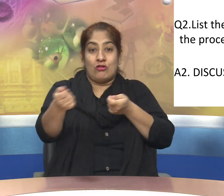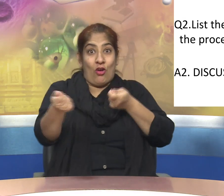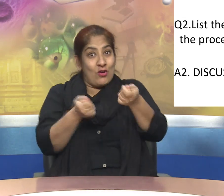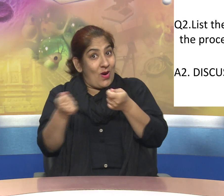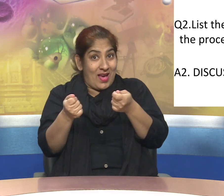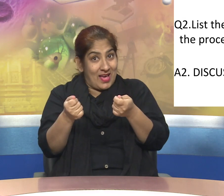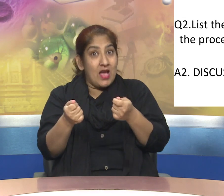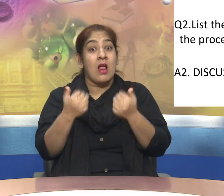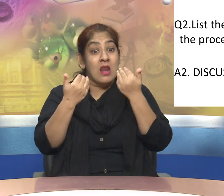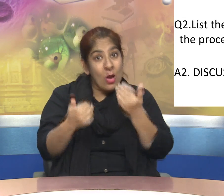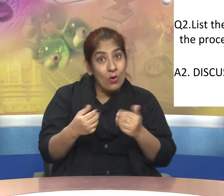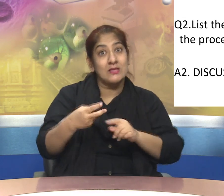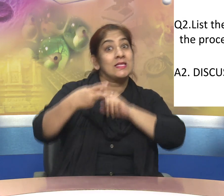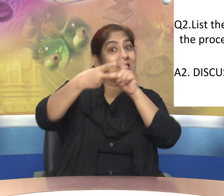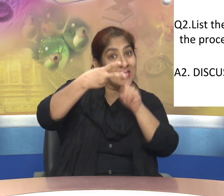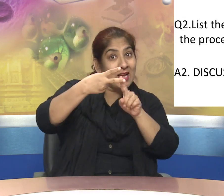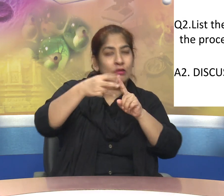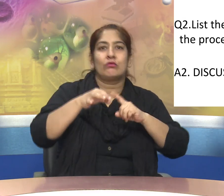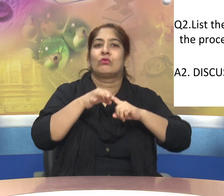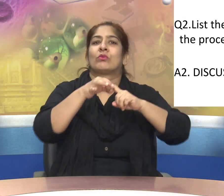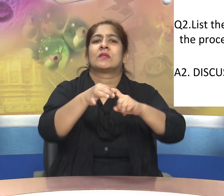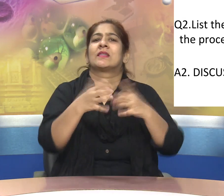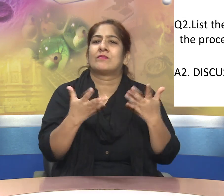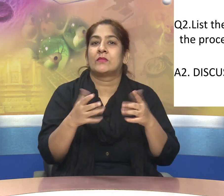We already have asked question one, now this is second question.